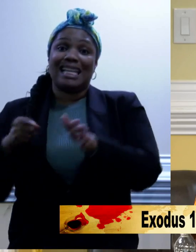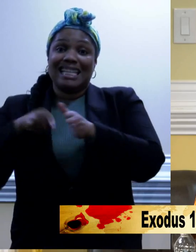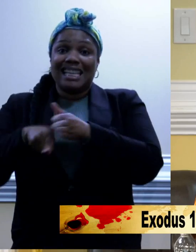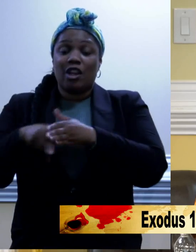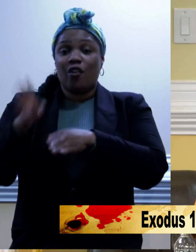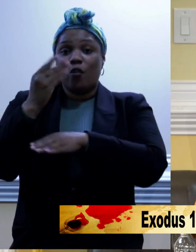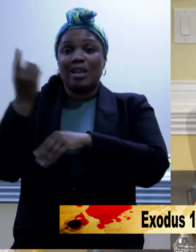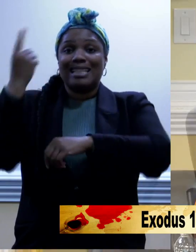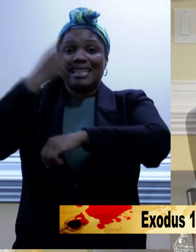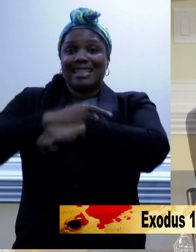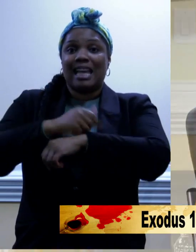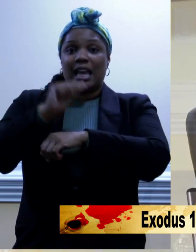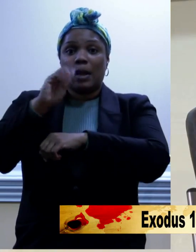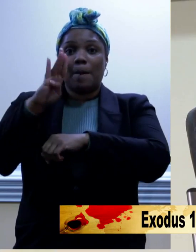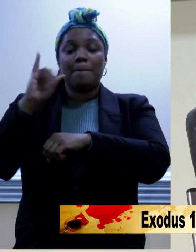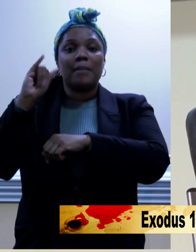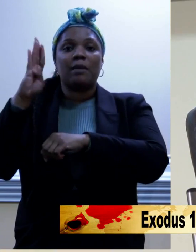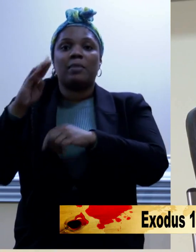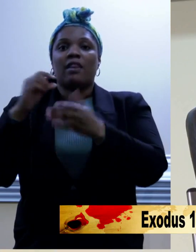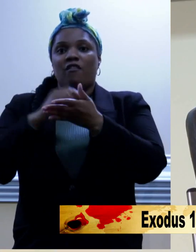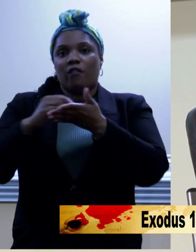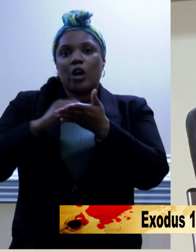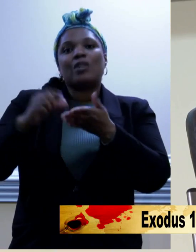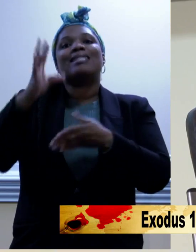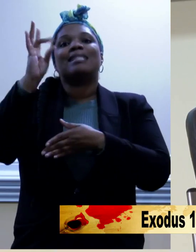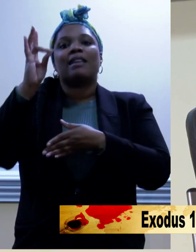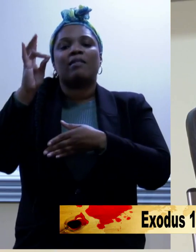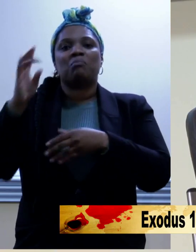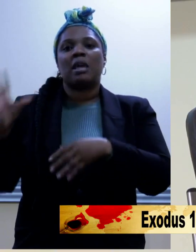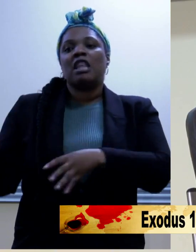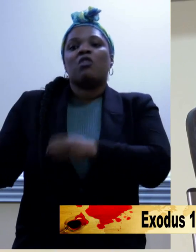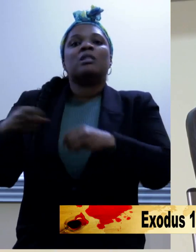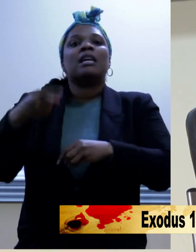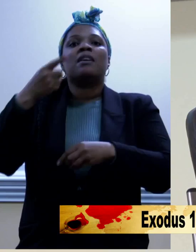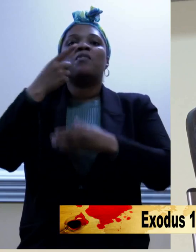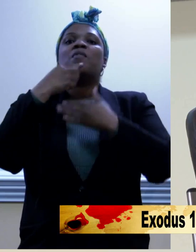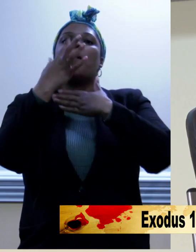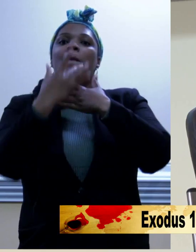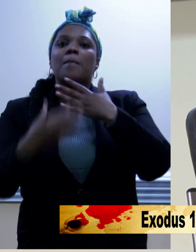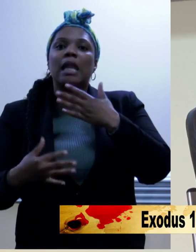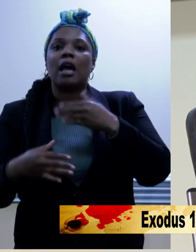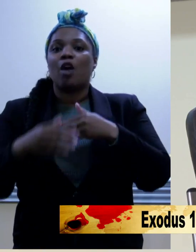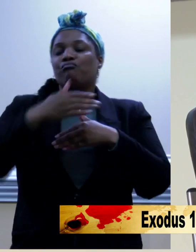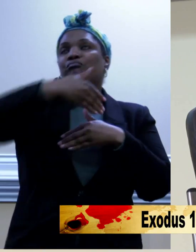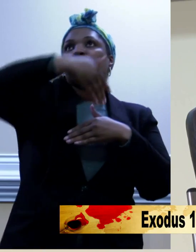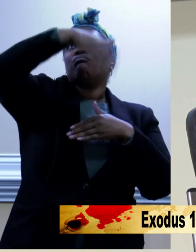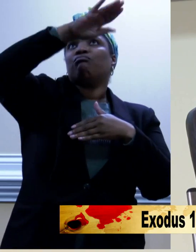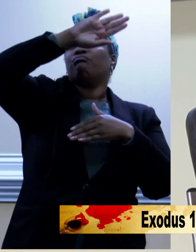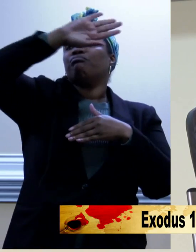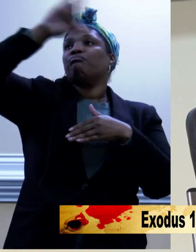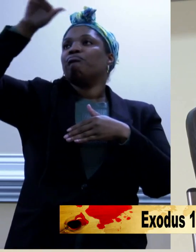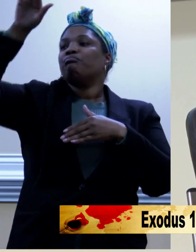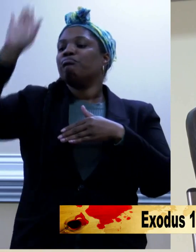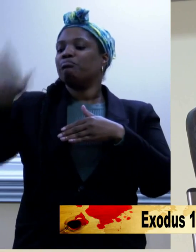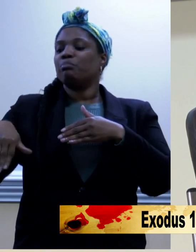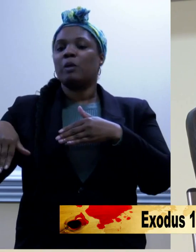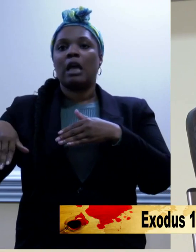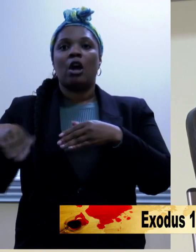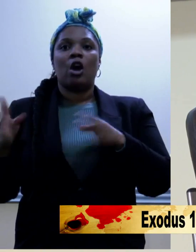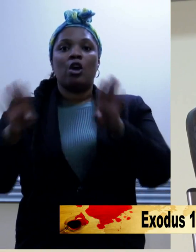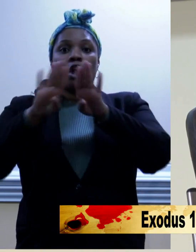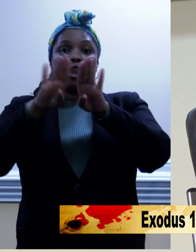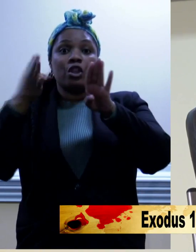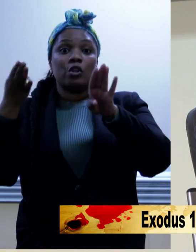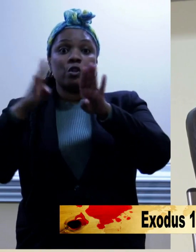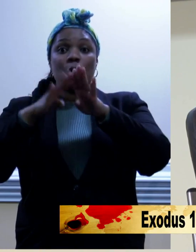Abel. Go ahead and read. We're at verse 7. And they shall take of the blood and strike it on the two side posts and on the upper door posts